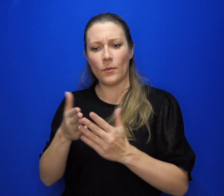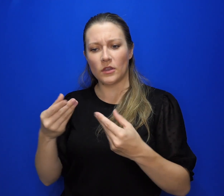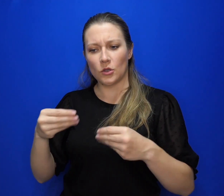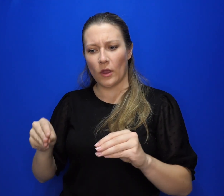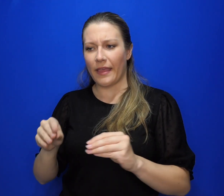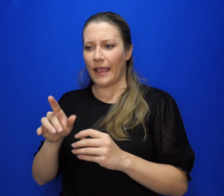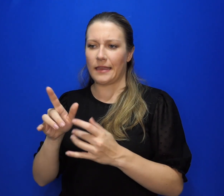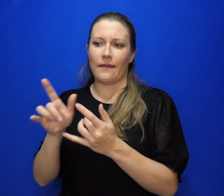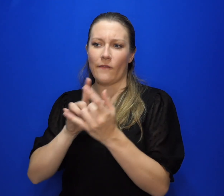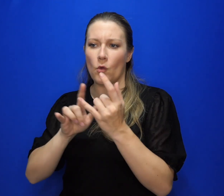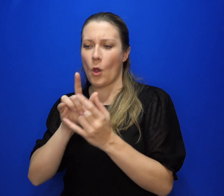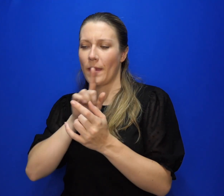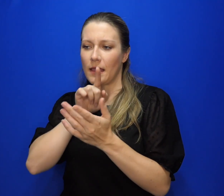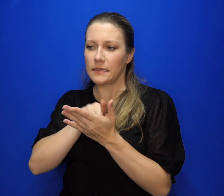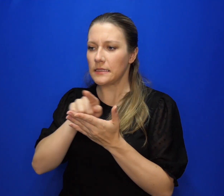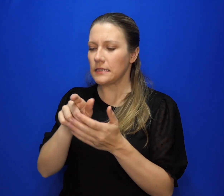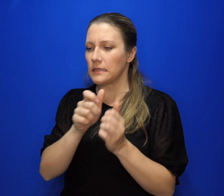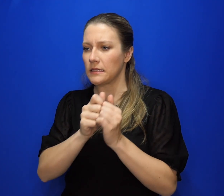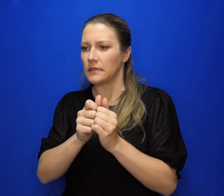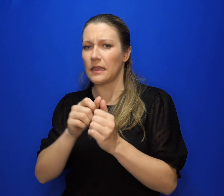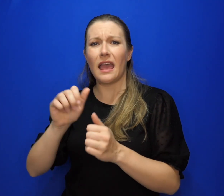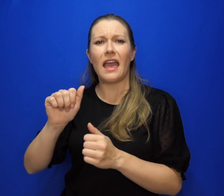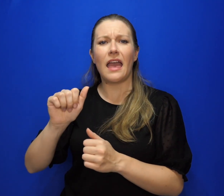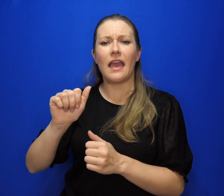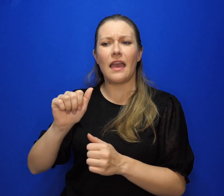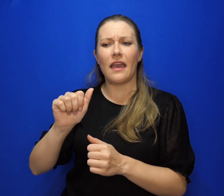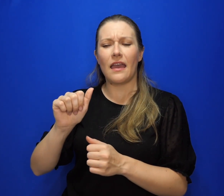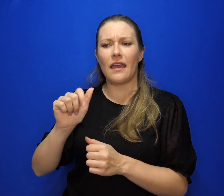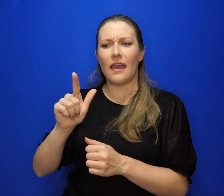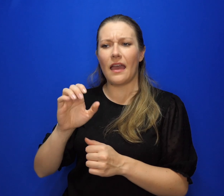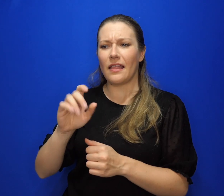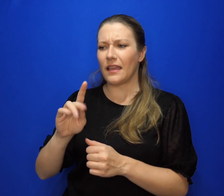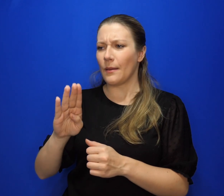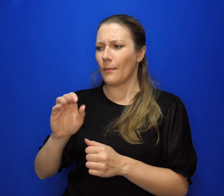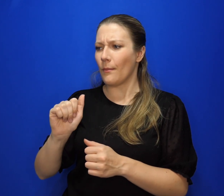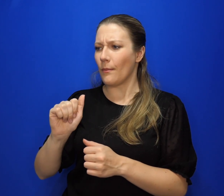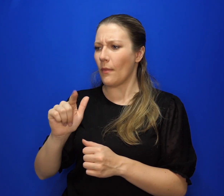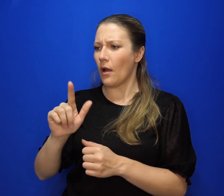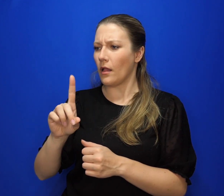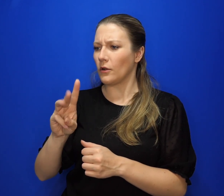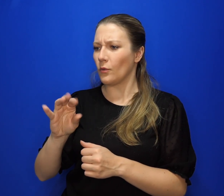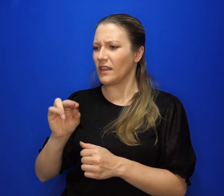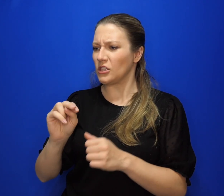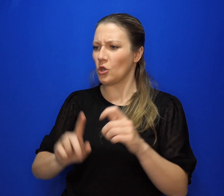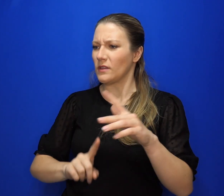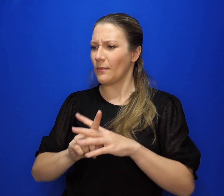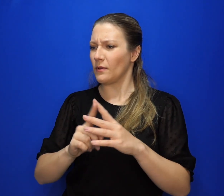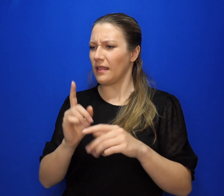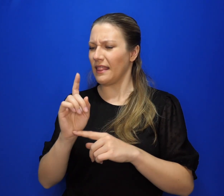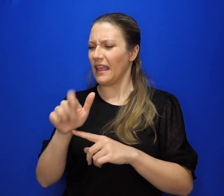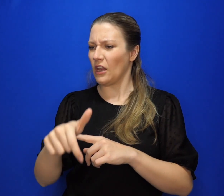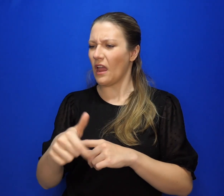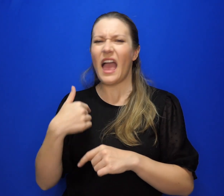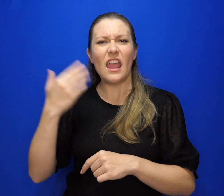break up again. Alec Baldwin shows up at some point. I know the entire goddamn movie, but what the fuck is it